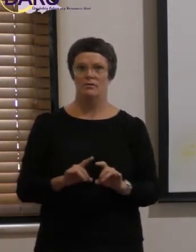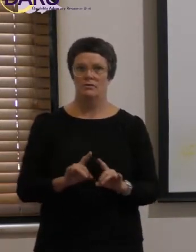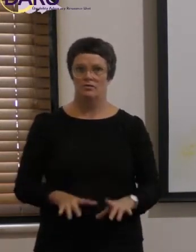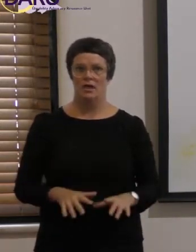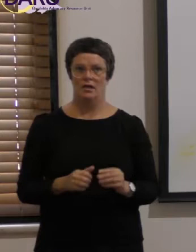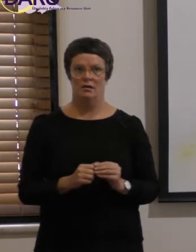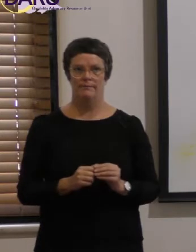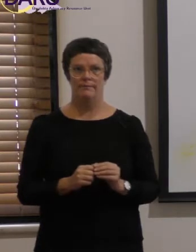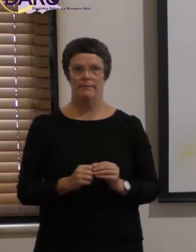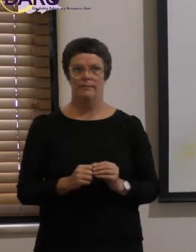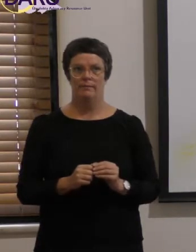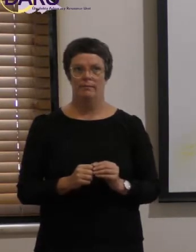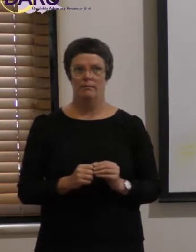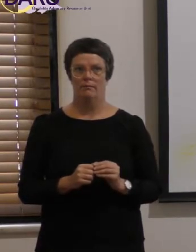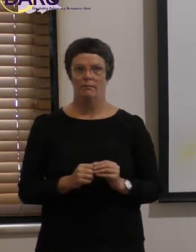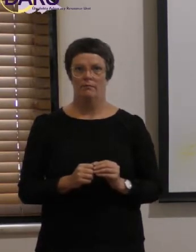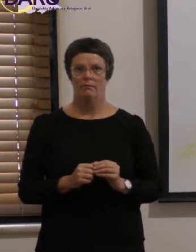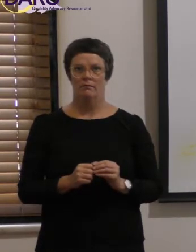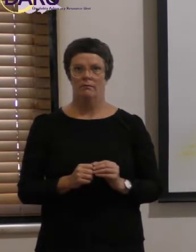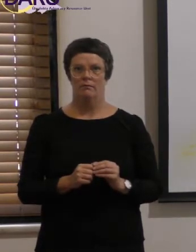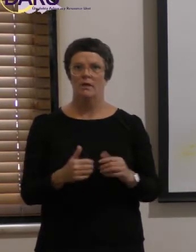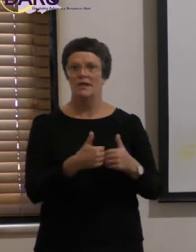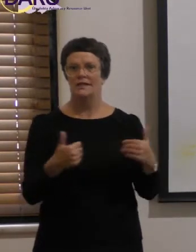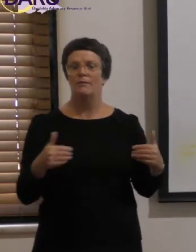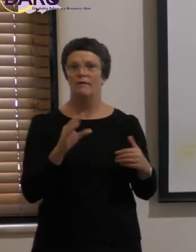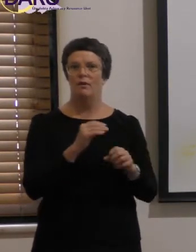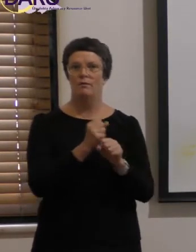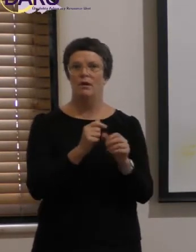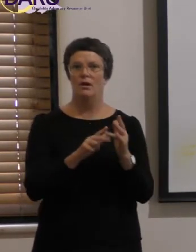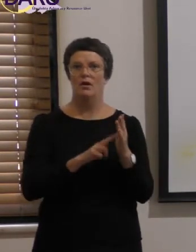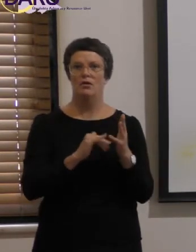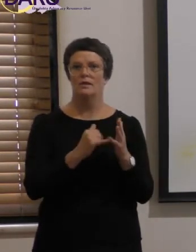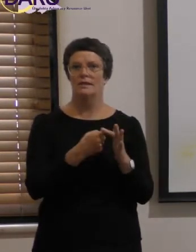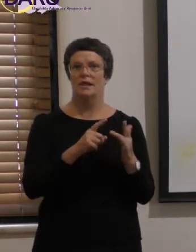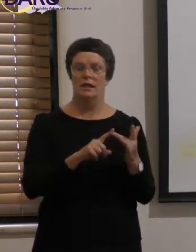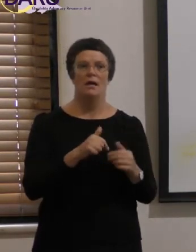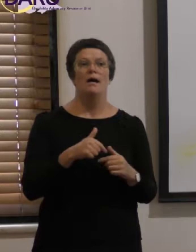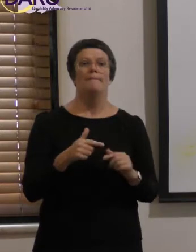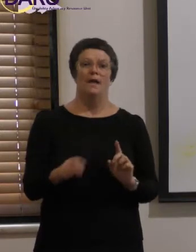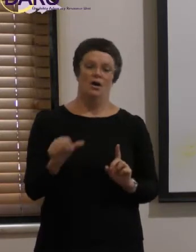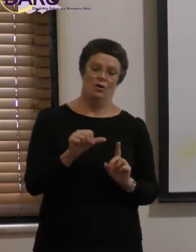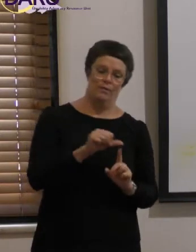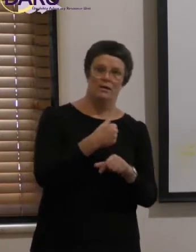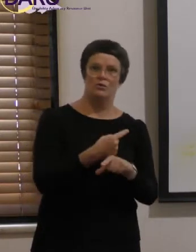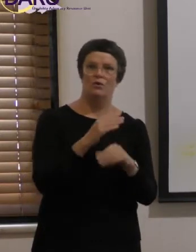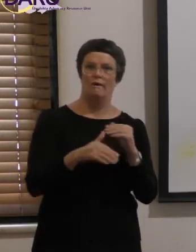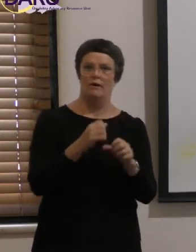initiatives. Actually, I'll just go back, because I didn't mention Gonski 2, which is now happening. Sorry, I skipped over it